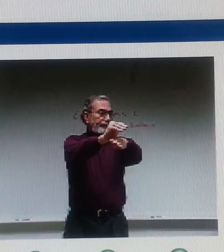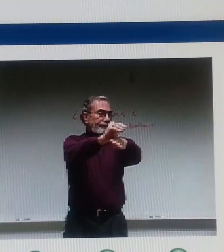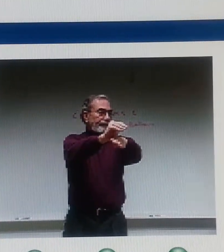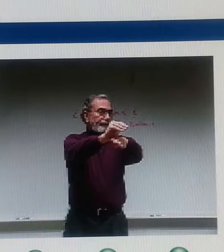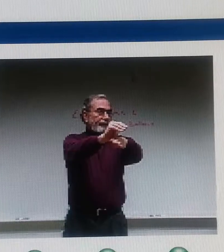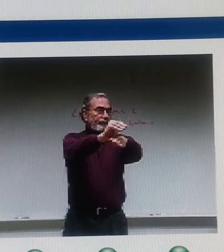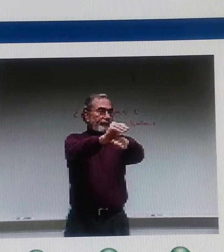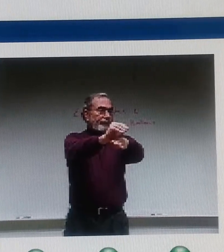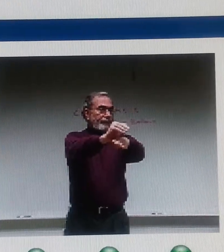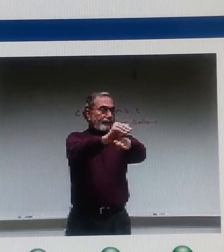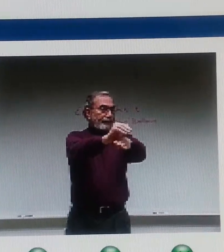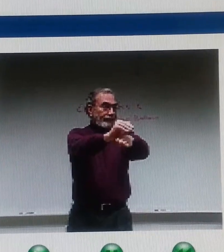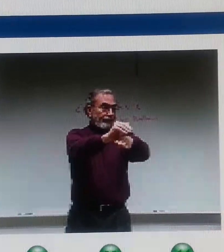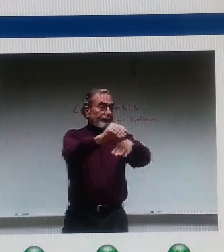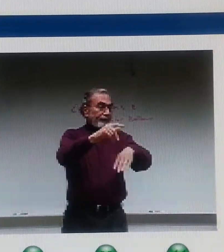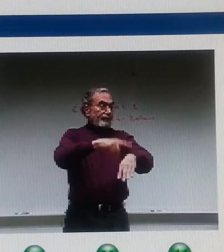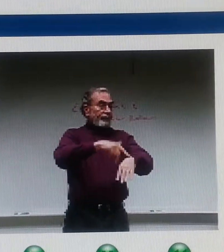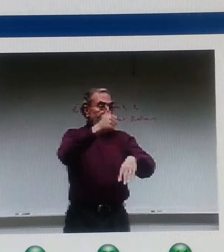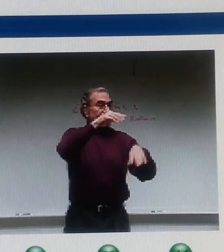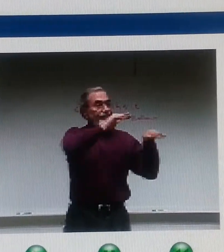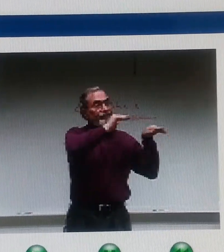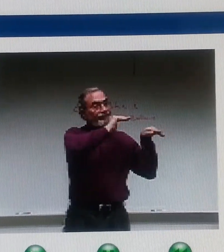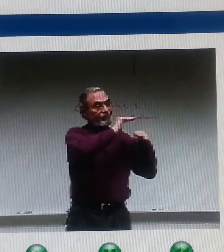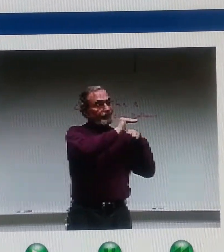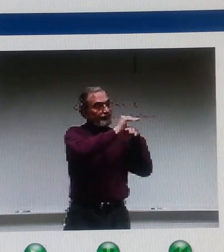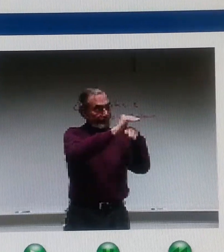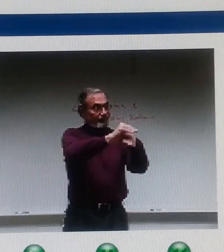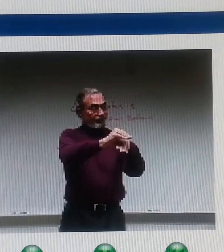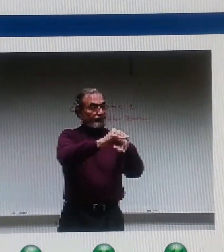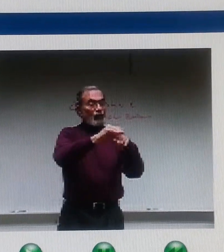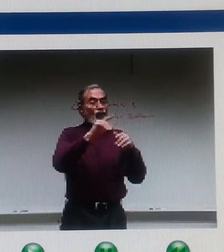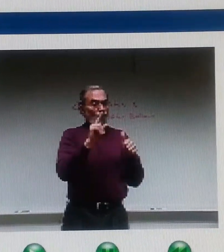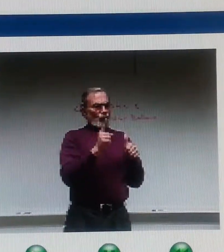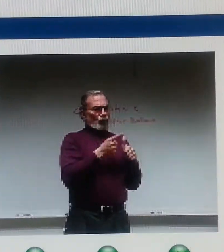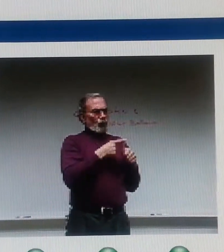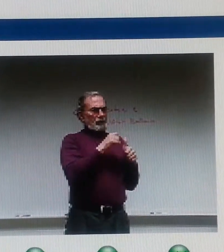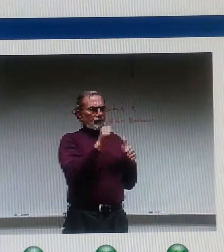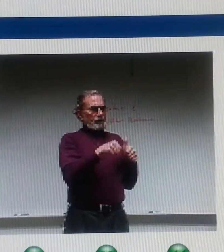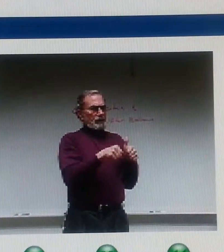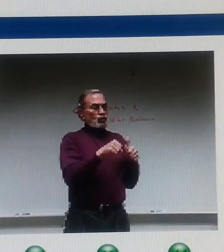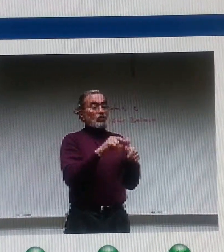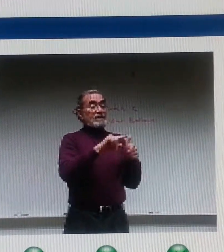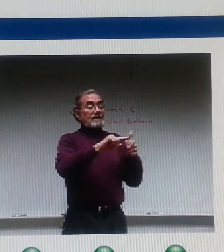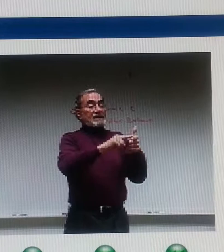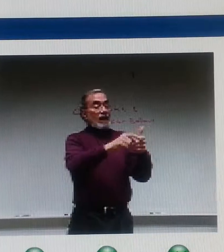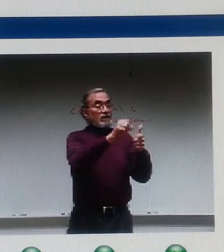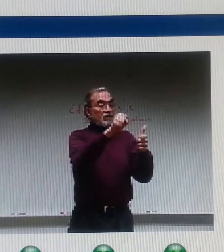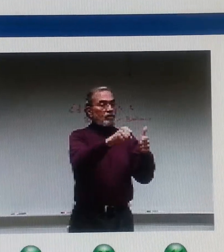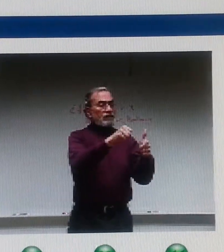all the lights out, and it meant it was time to go to bed. 10 o'clock, it's time to go to bed.